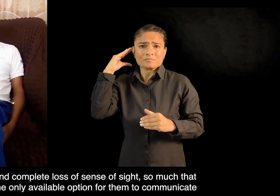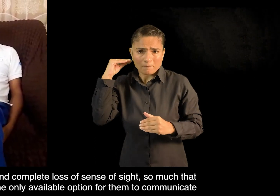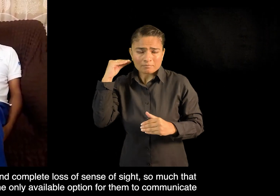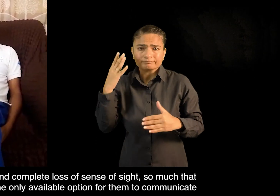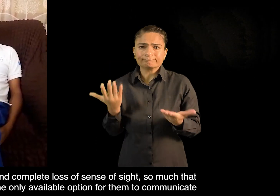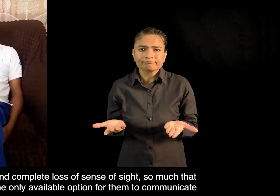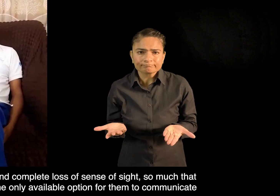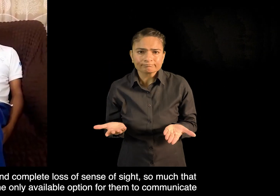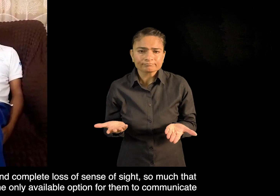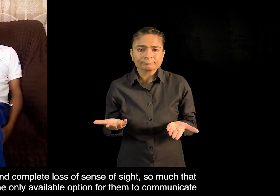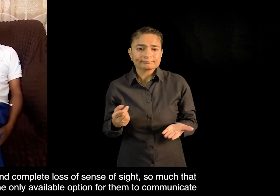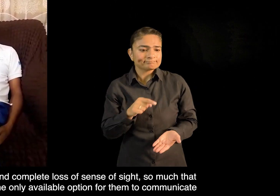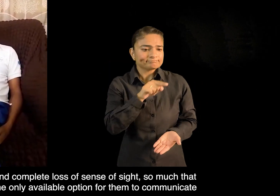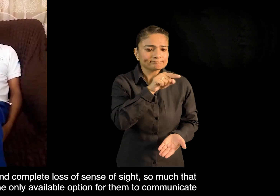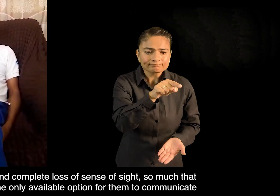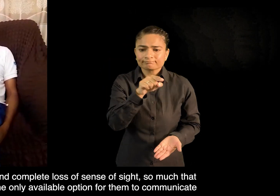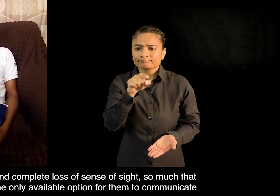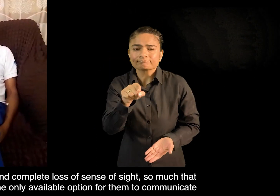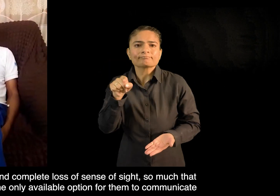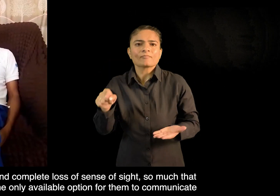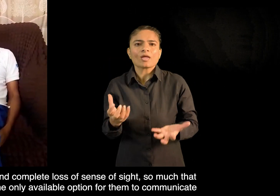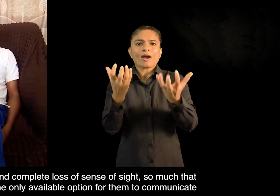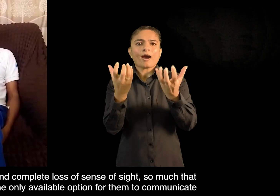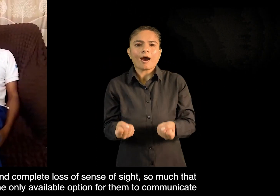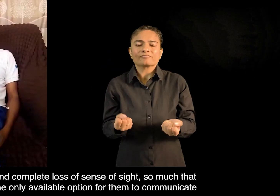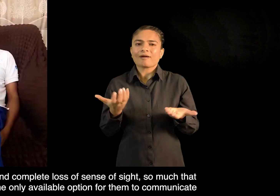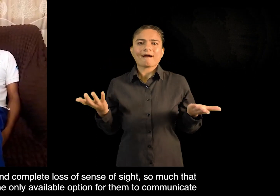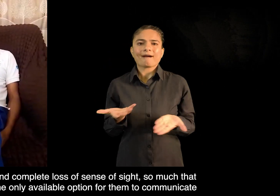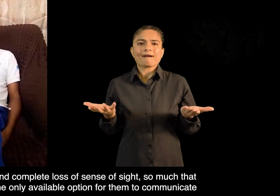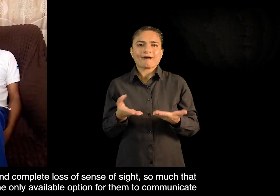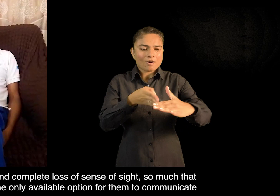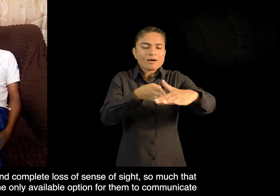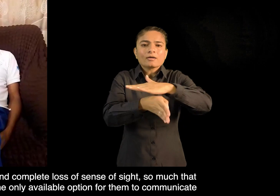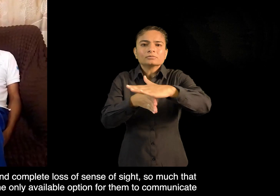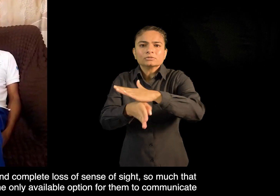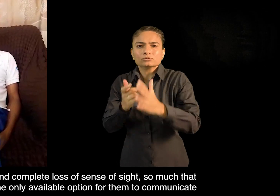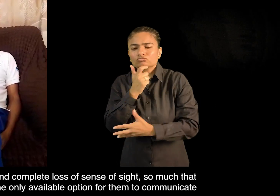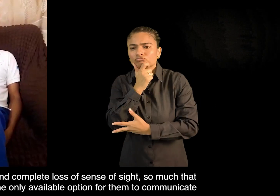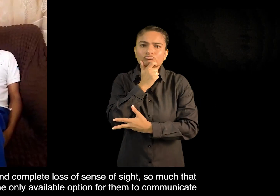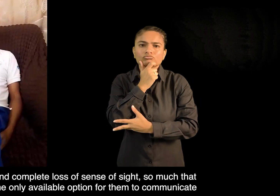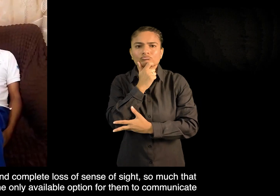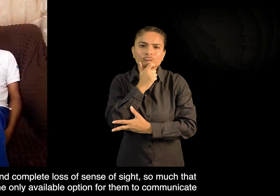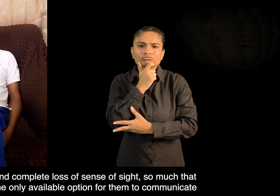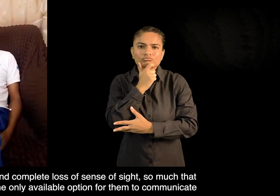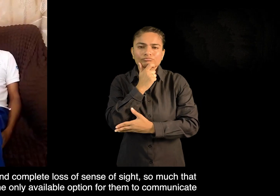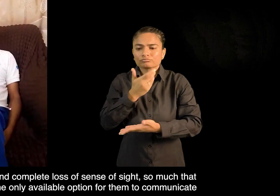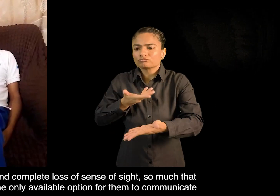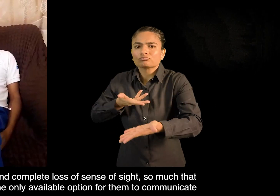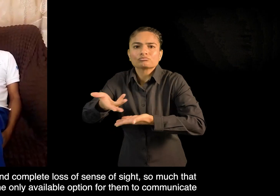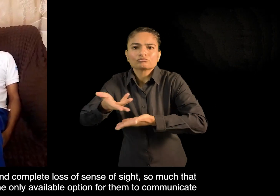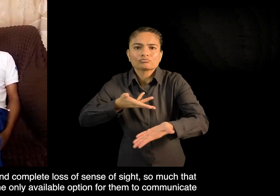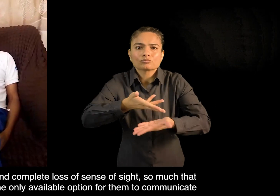loss of sense of sight, so much that the only